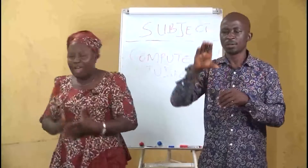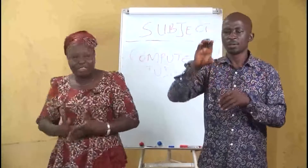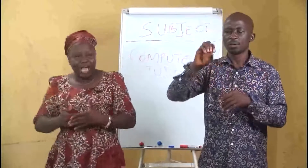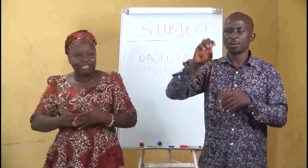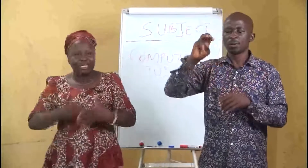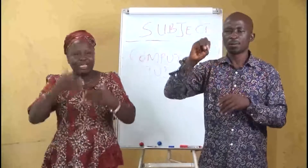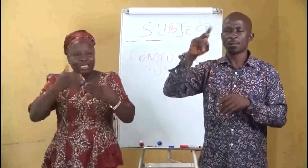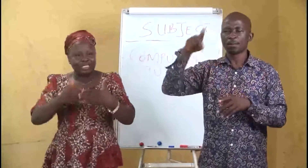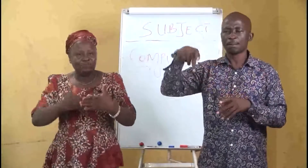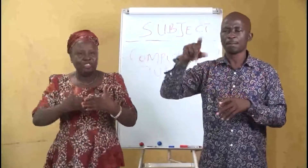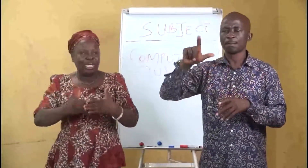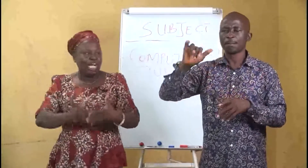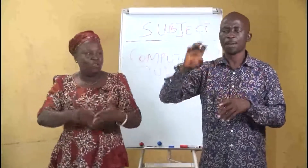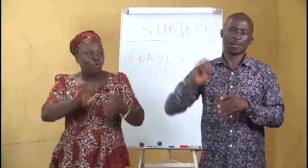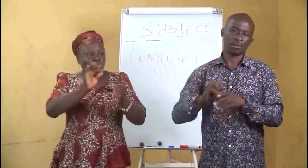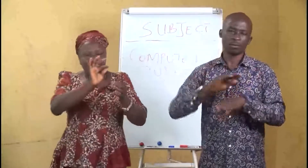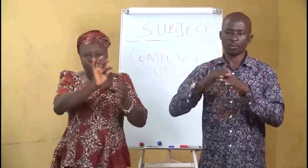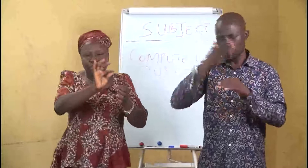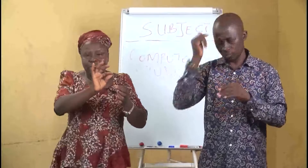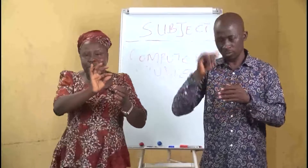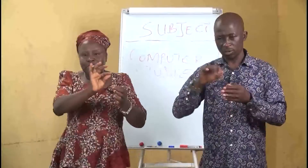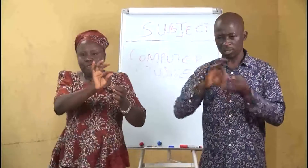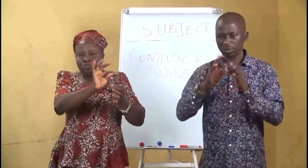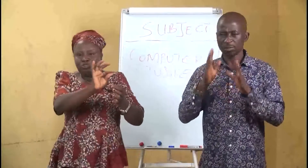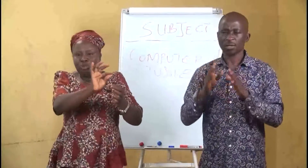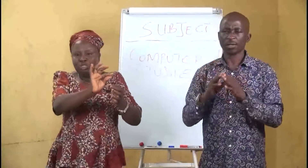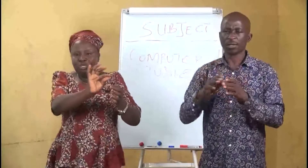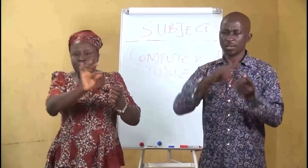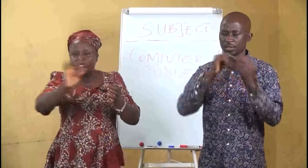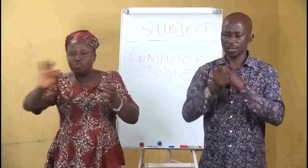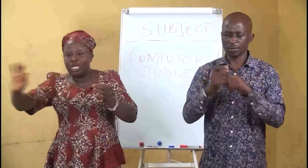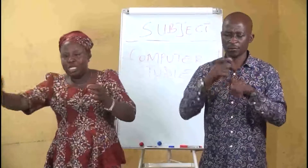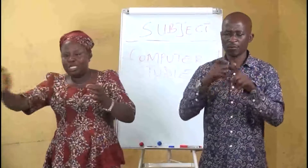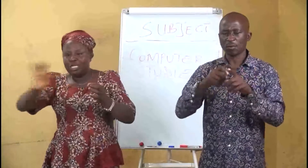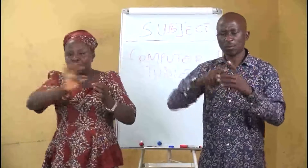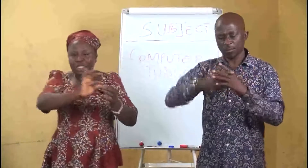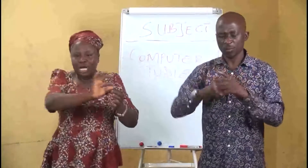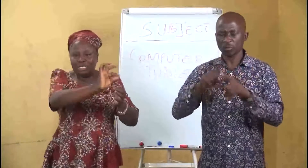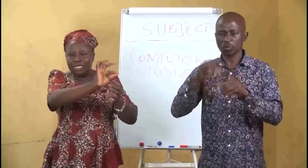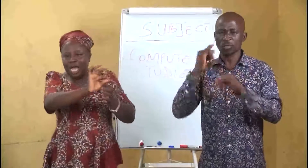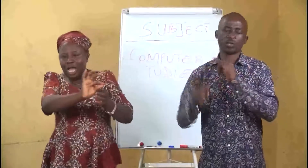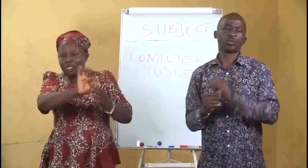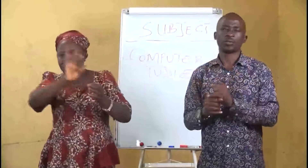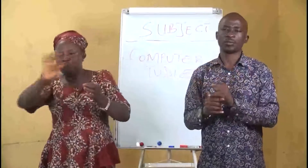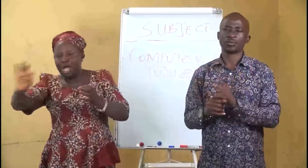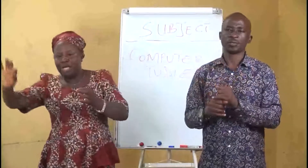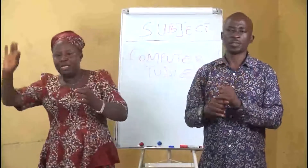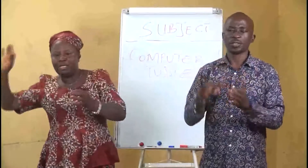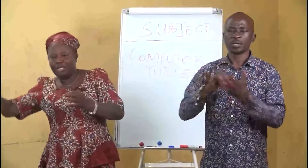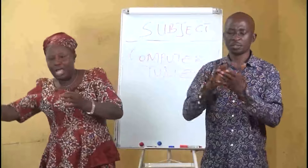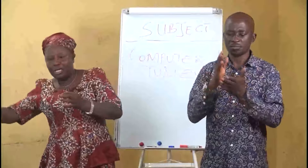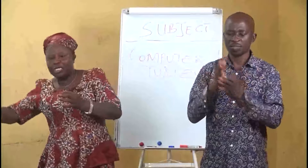Don't forget that interpreter translates from the beginning to the end, meaning that line